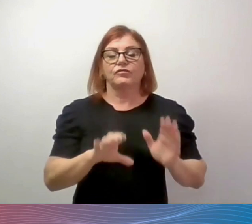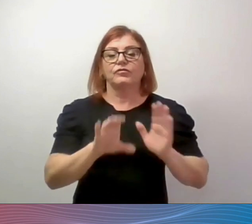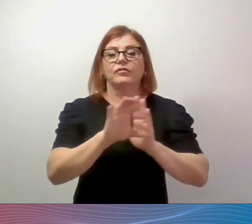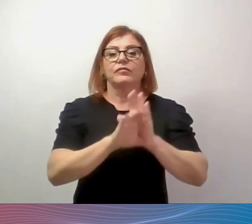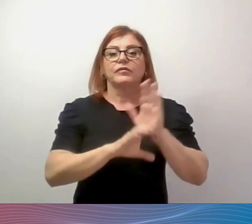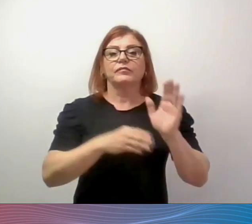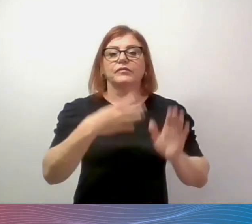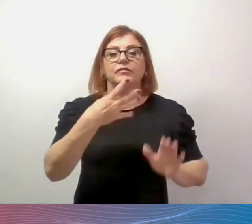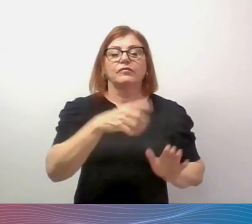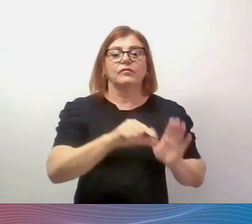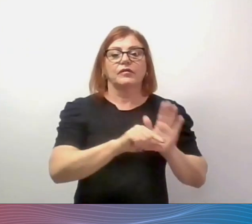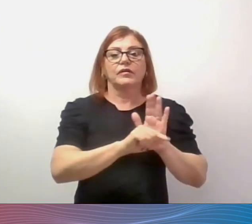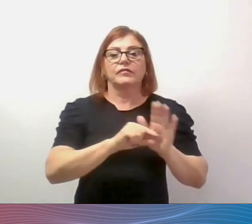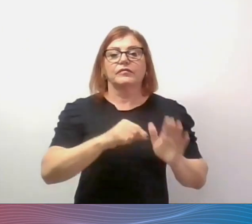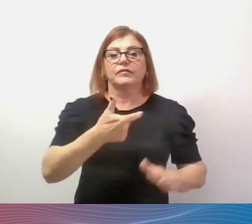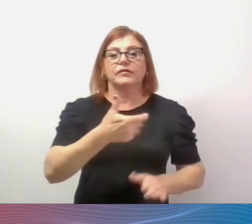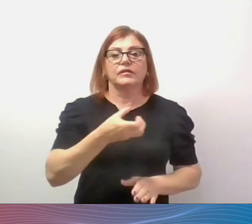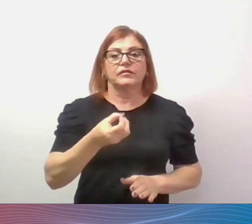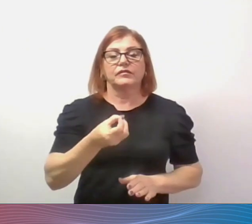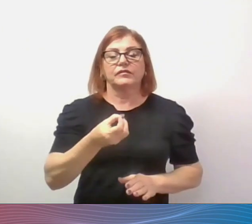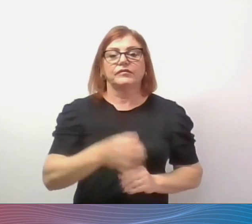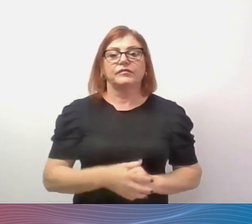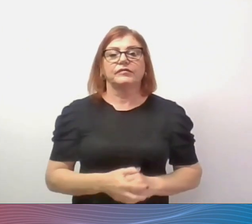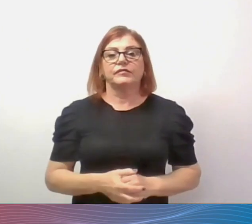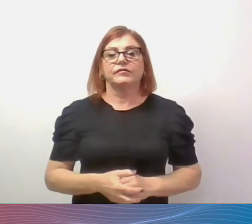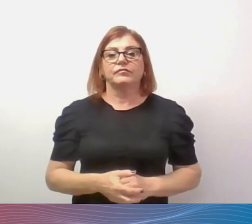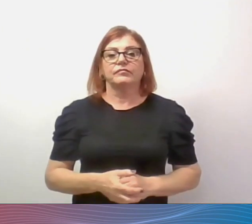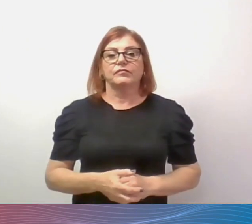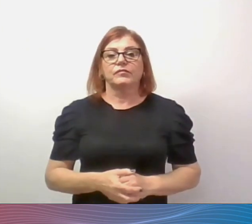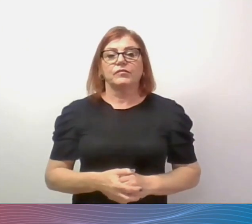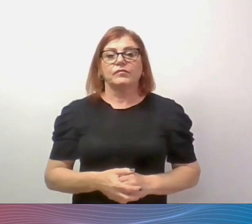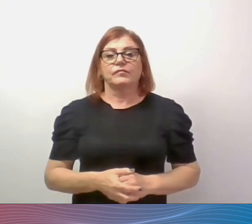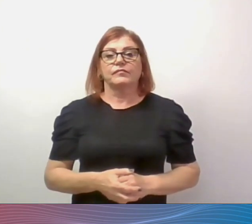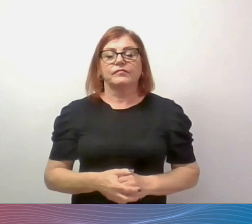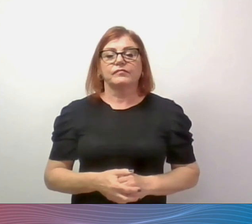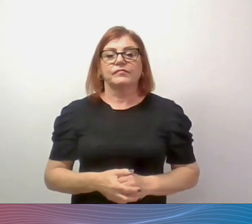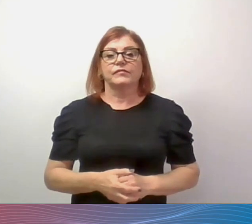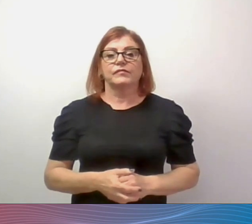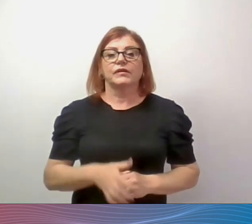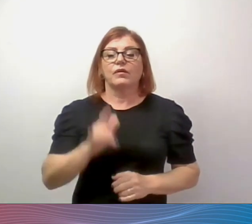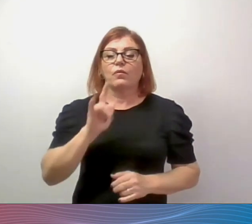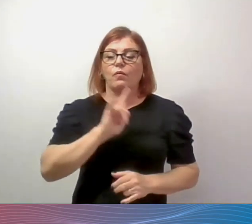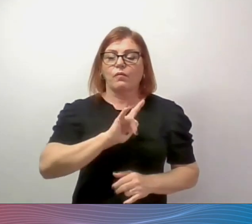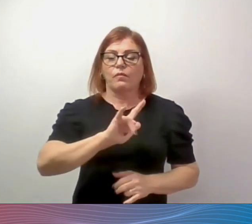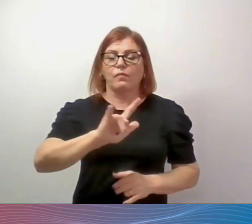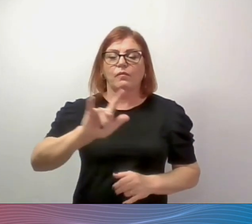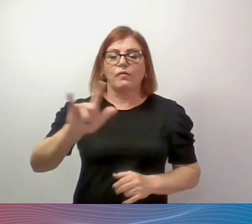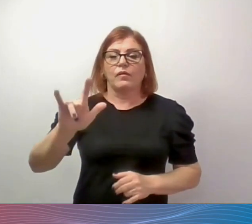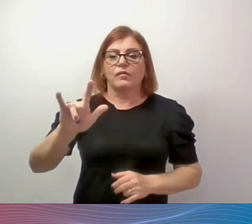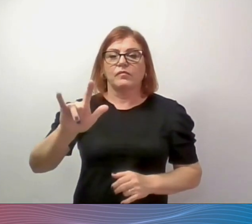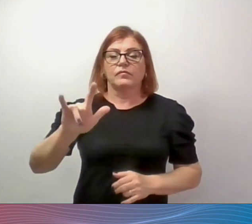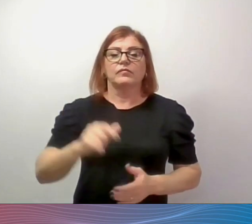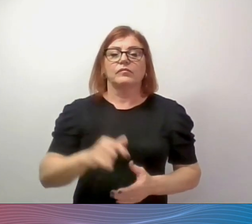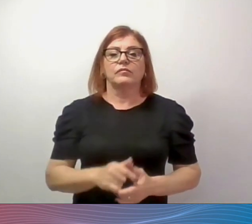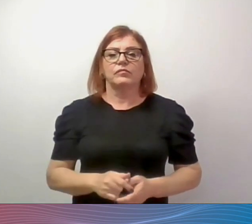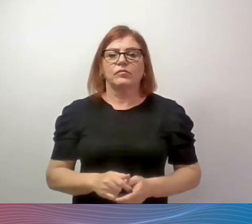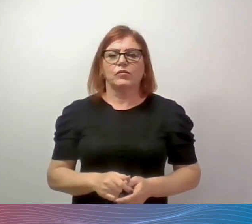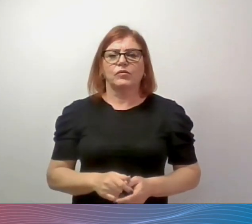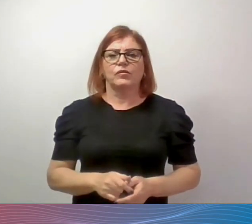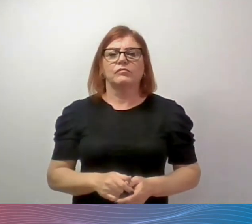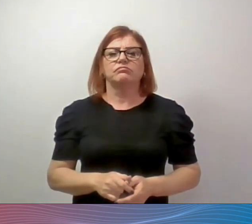10. Nisto consiste o amor, não em que nós tenhamos amado a Deus, que nós não